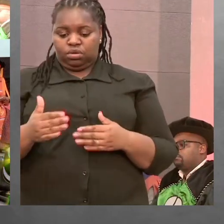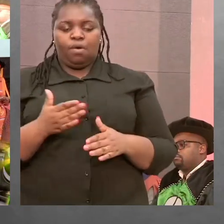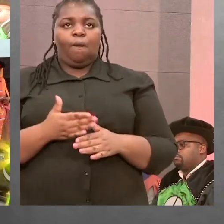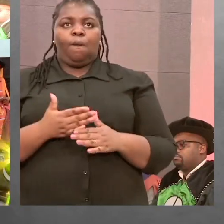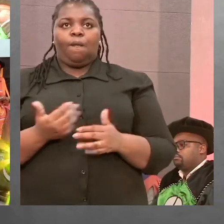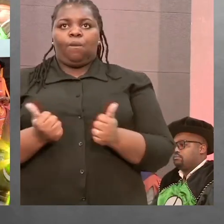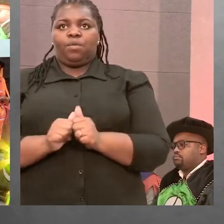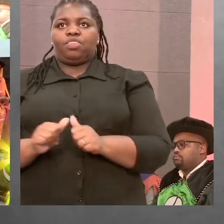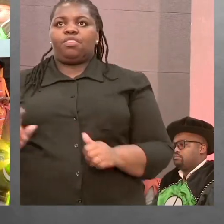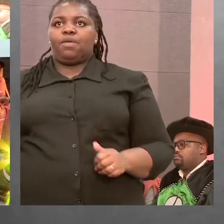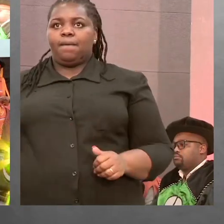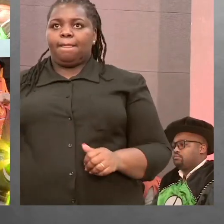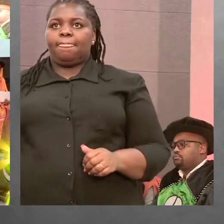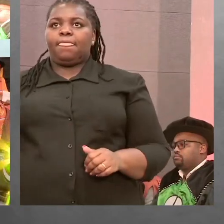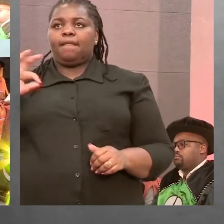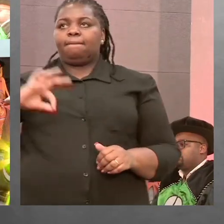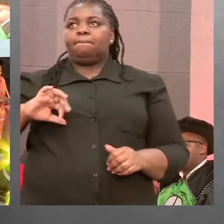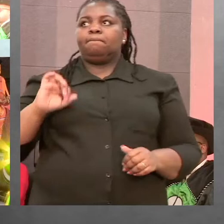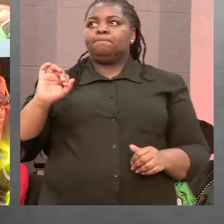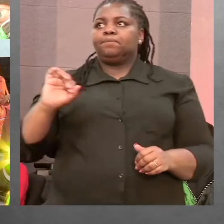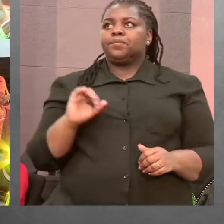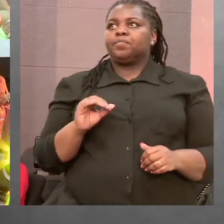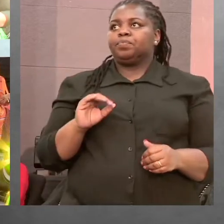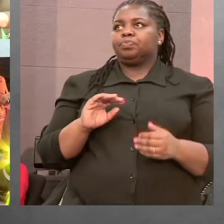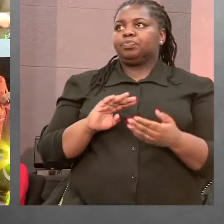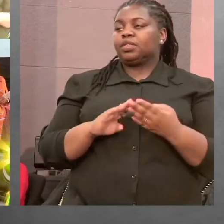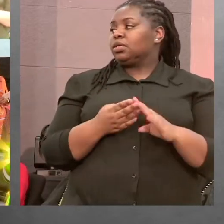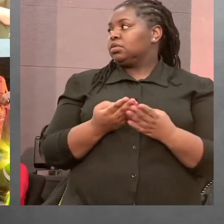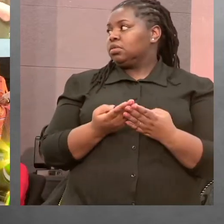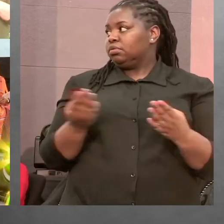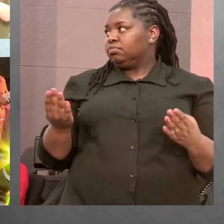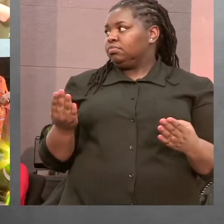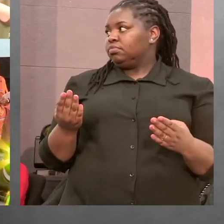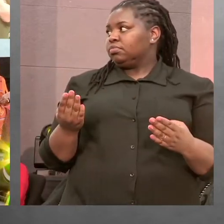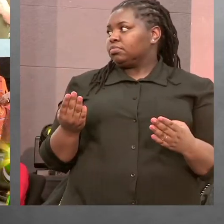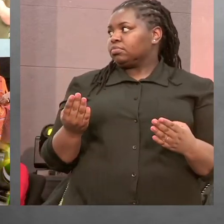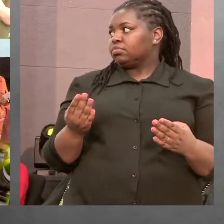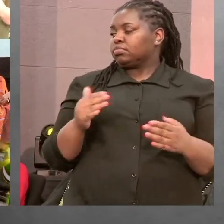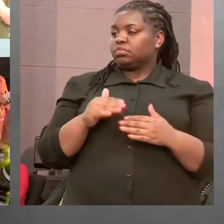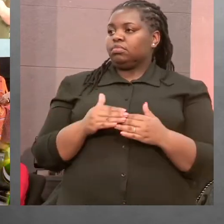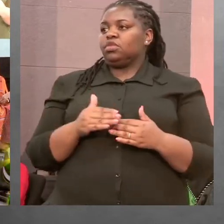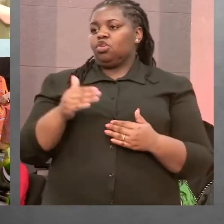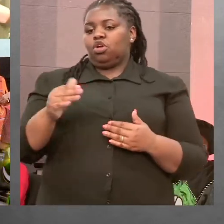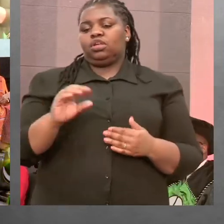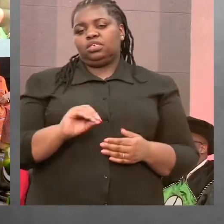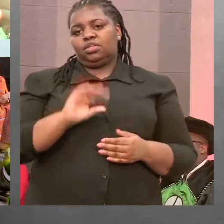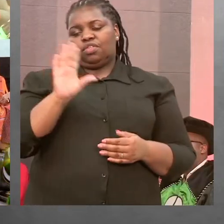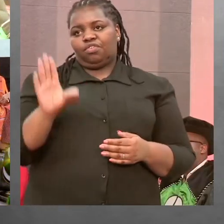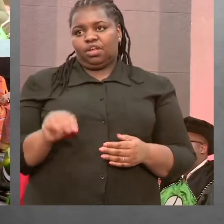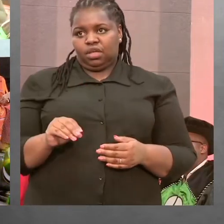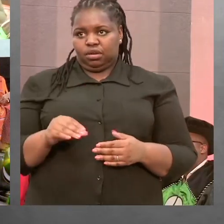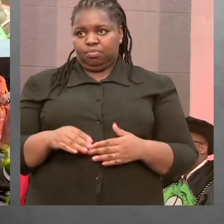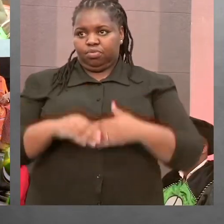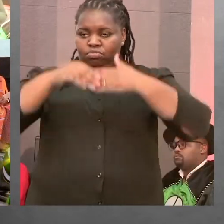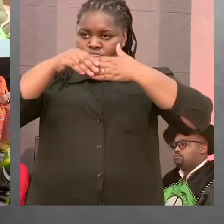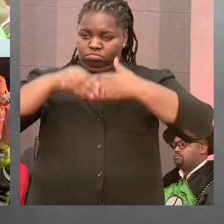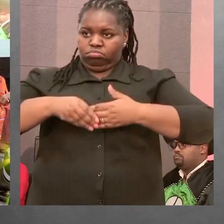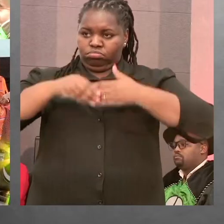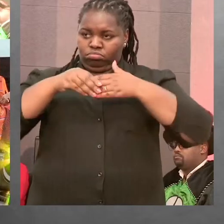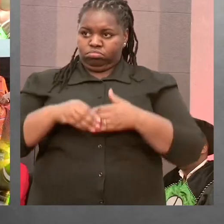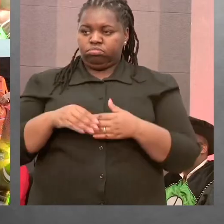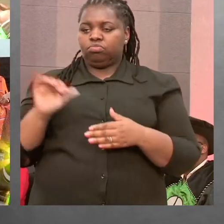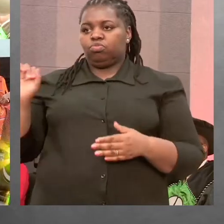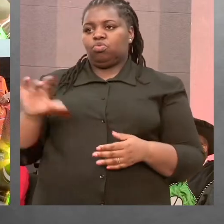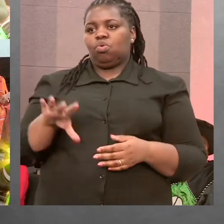you for the benefit of country's citizens and globally beyond the South African borders. Congratulations on